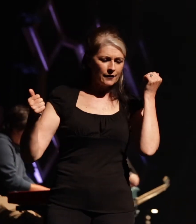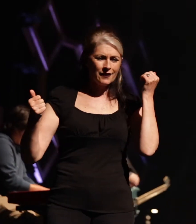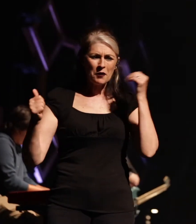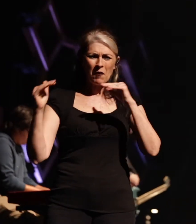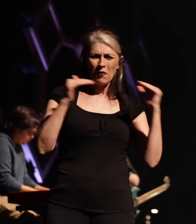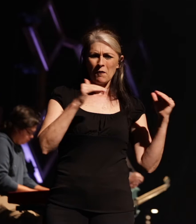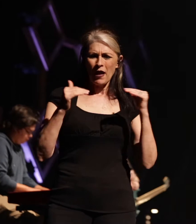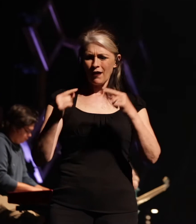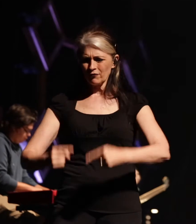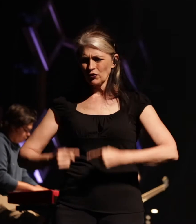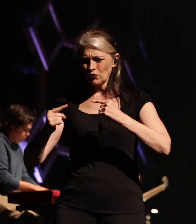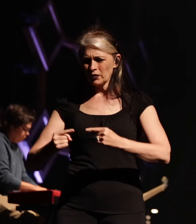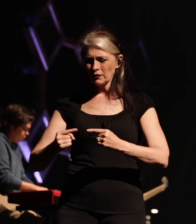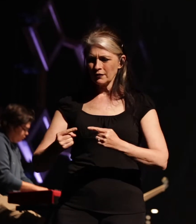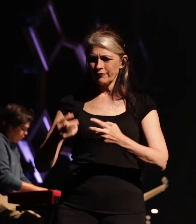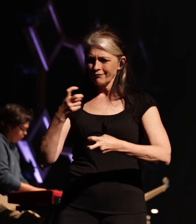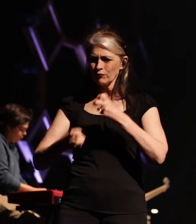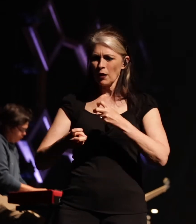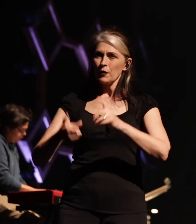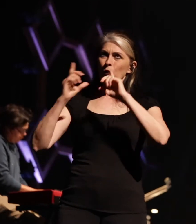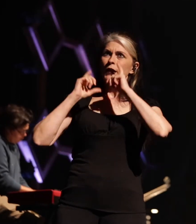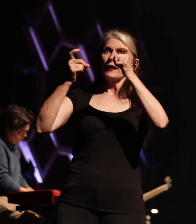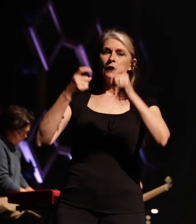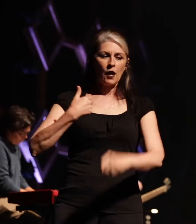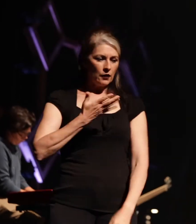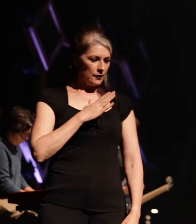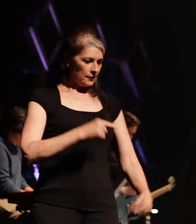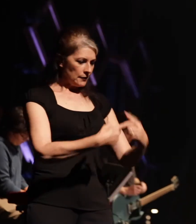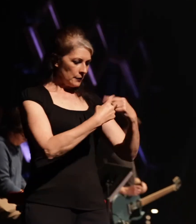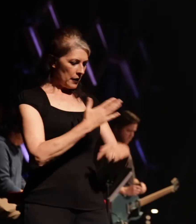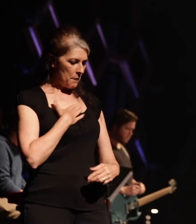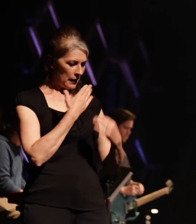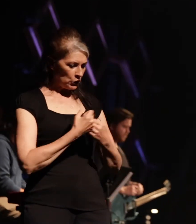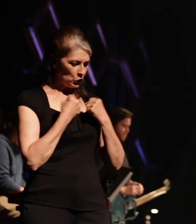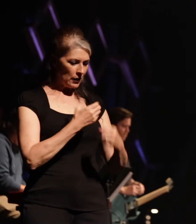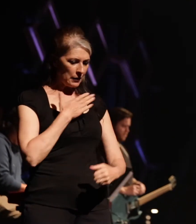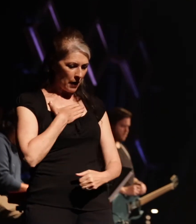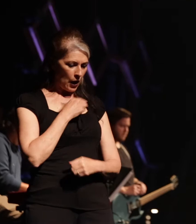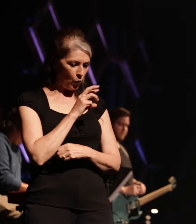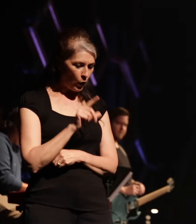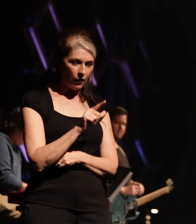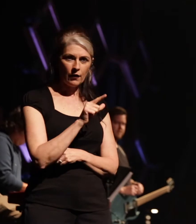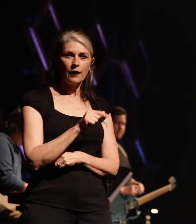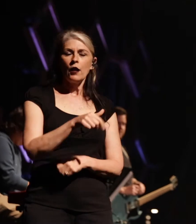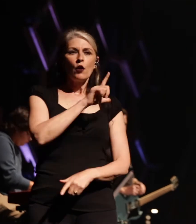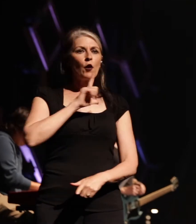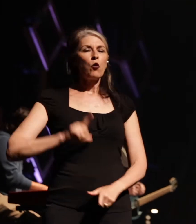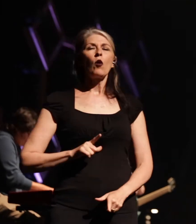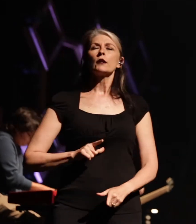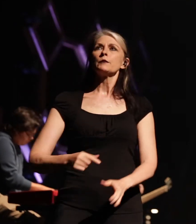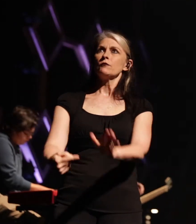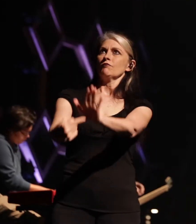to him. What we start doing is we start operating in our own strength, in our own will. And the Lord has been bringing me back to that right